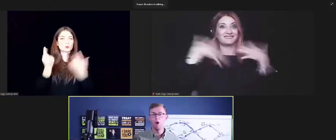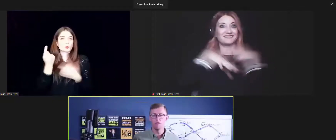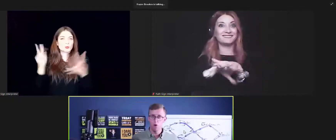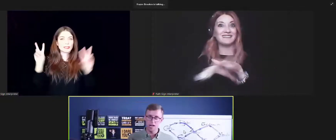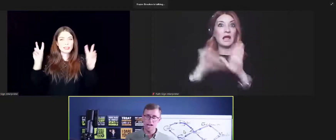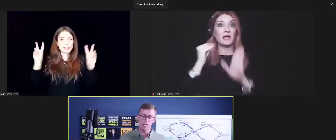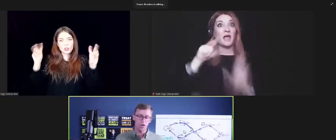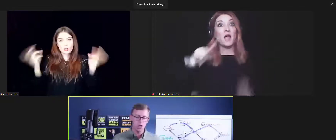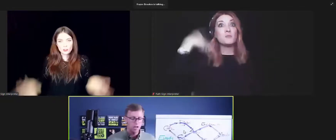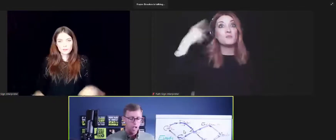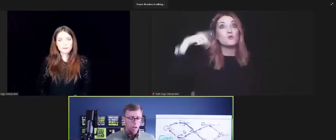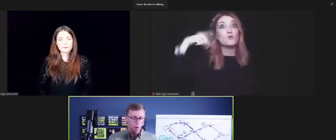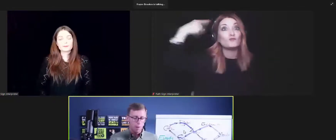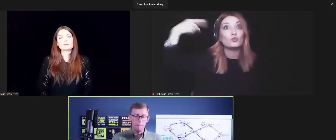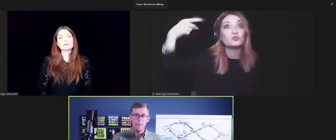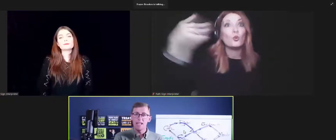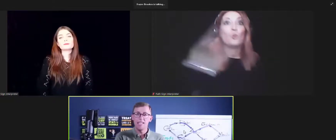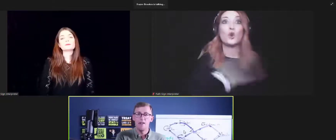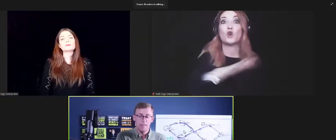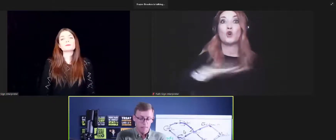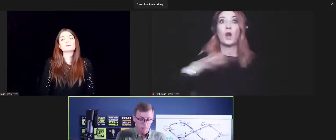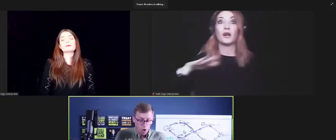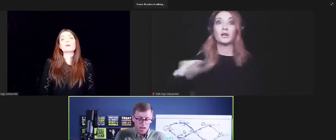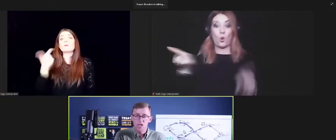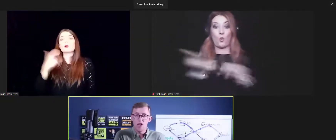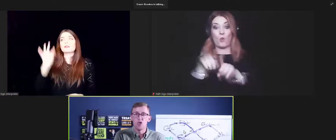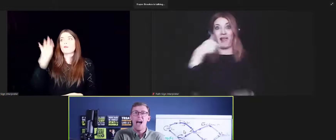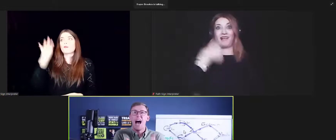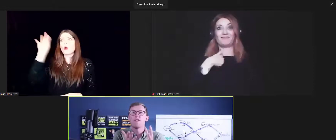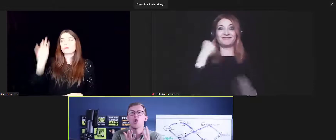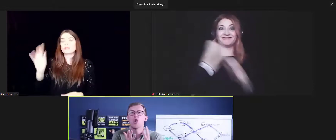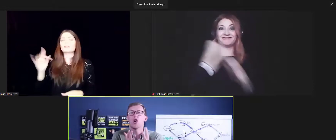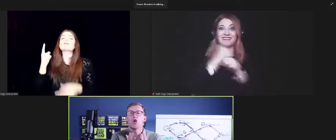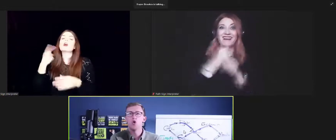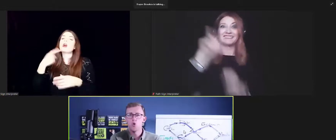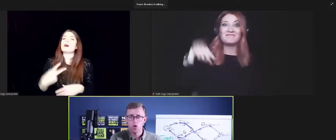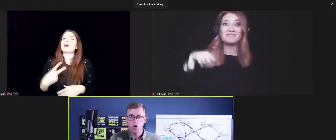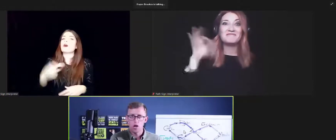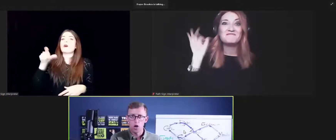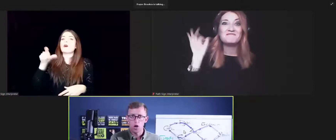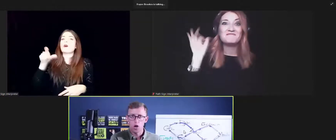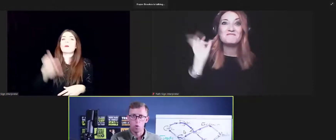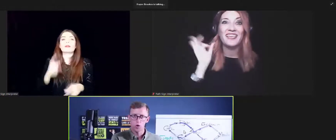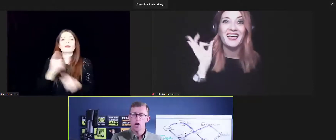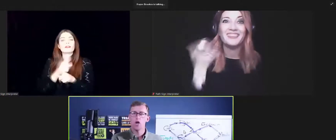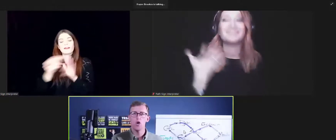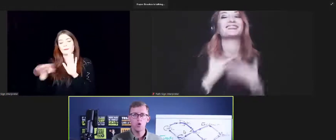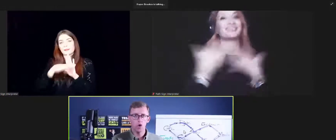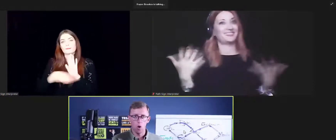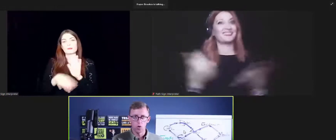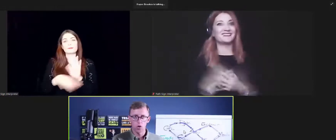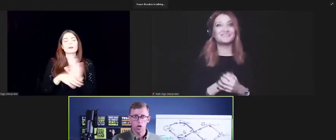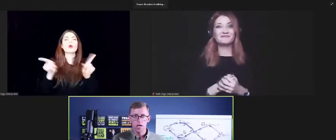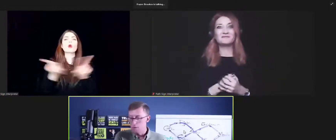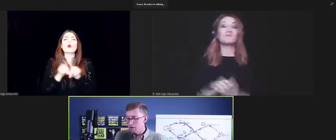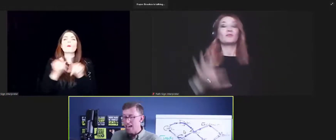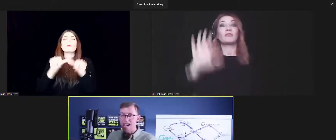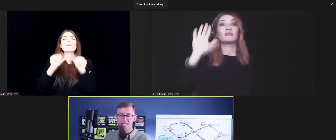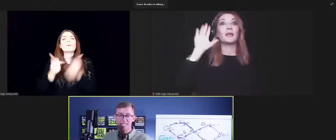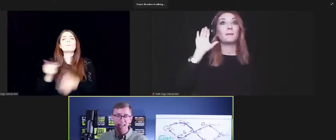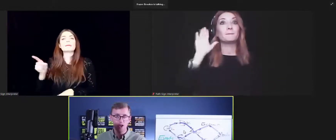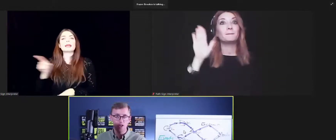in the organization, but the organizations have huge goals to